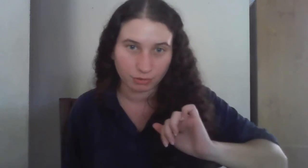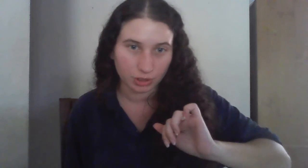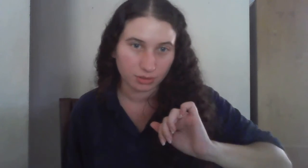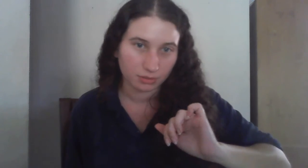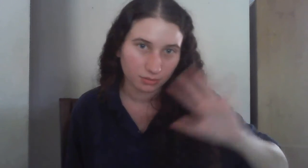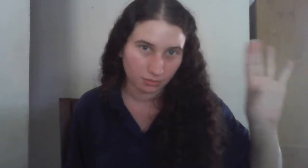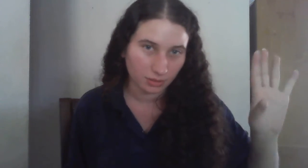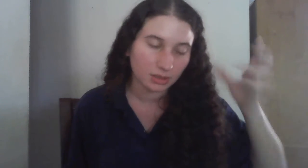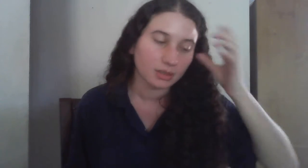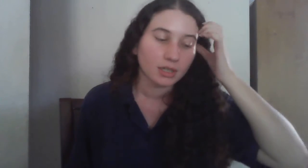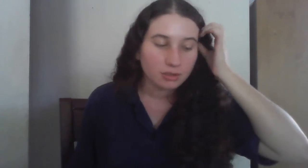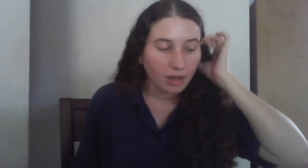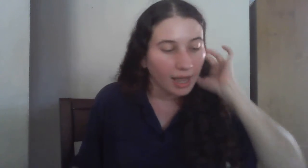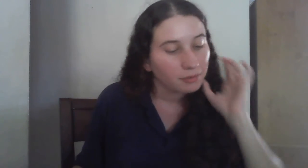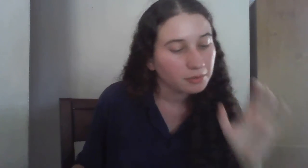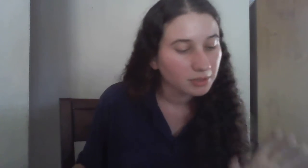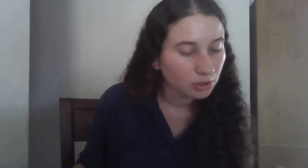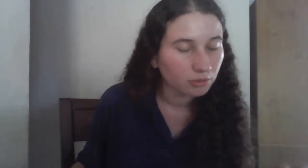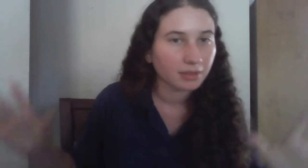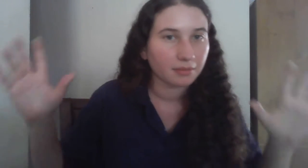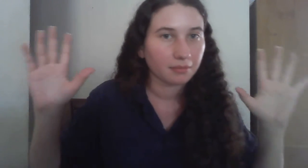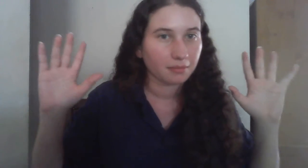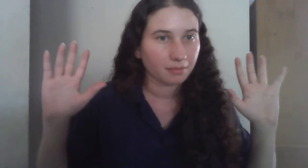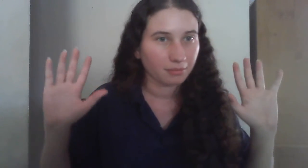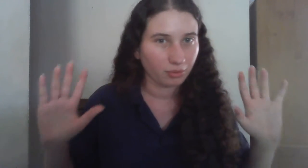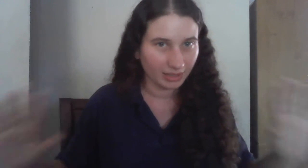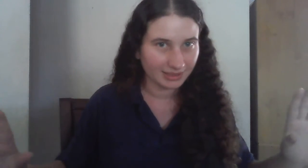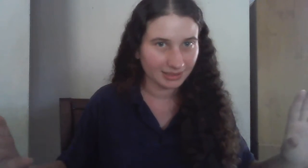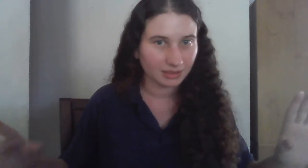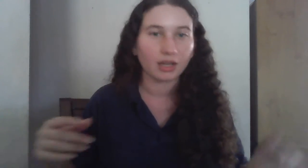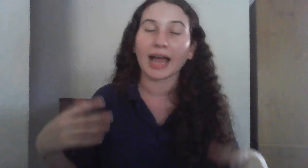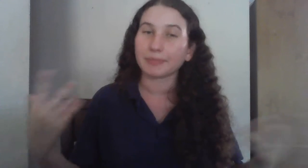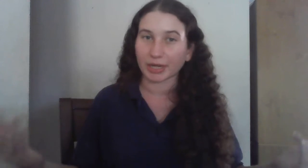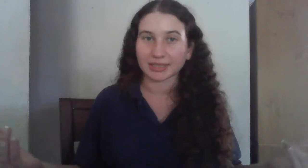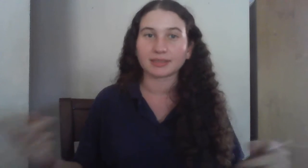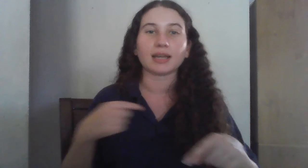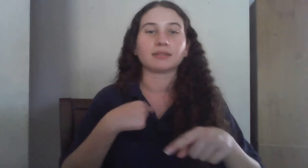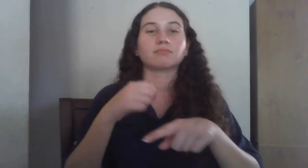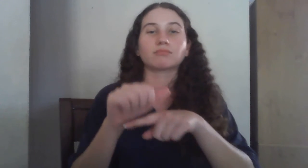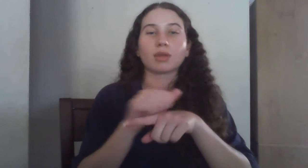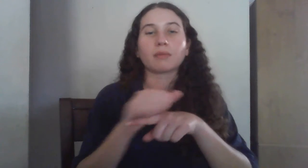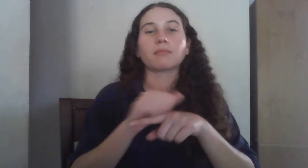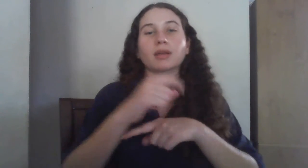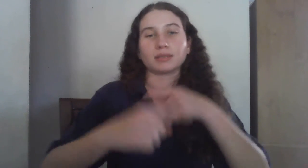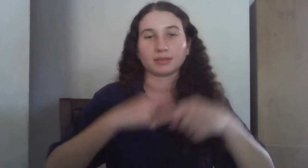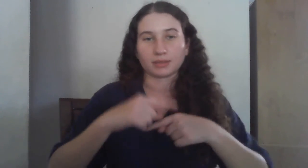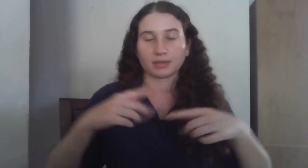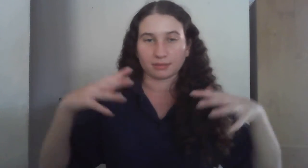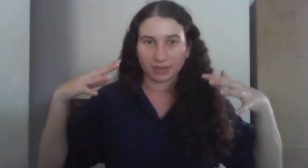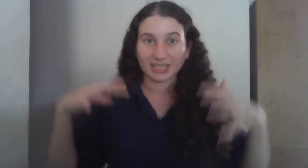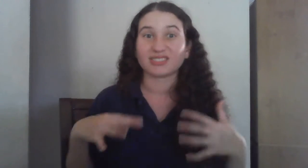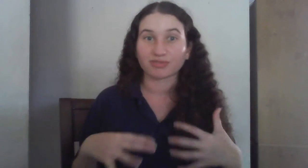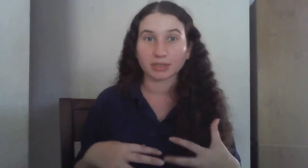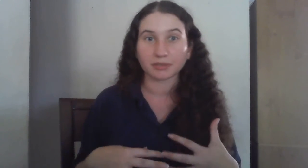future. Right? So how would we do it present? I practiced sign. Right? It's in front of